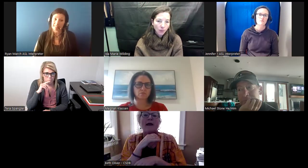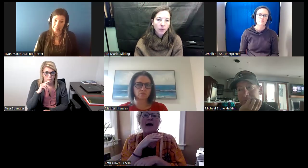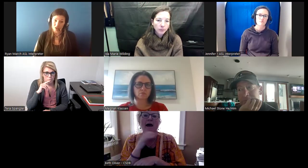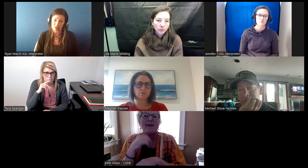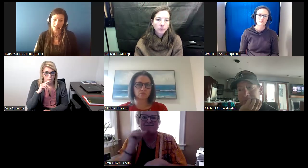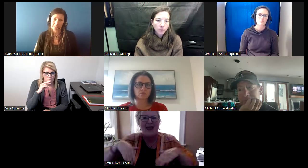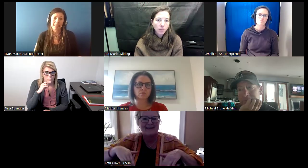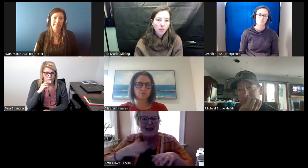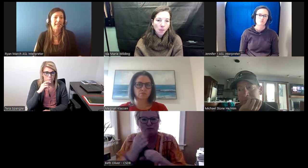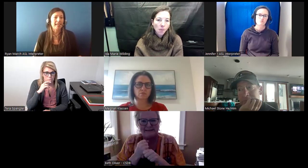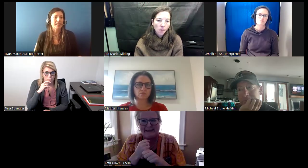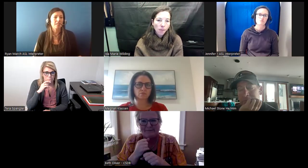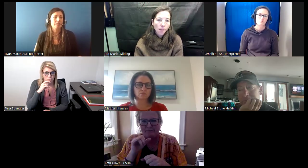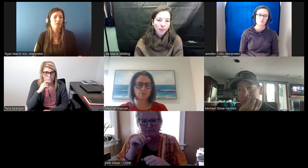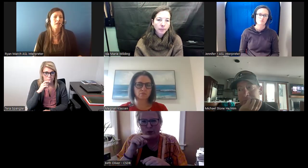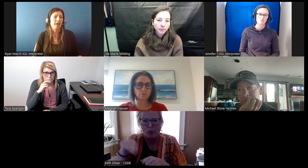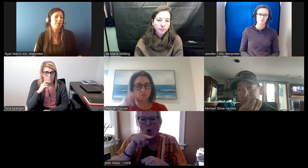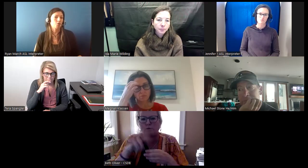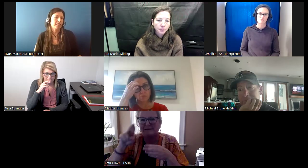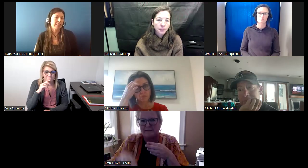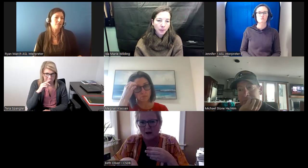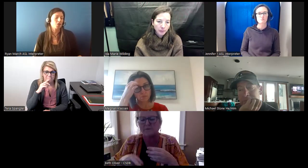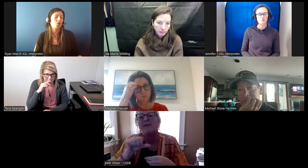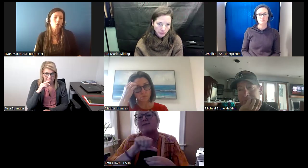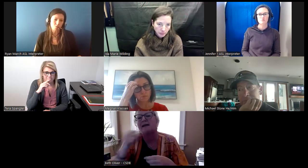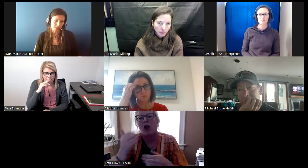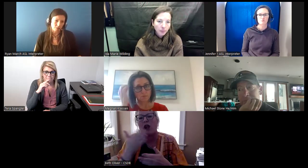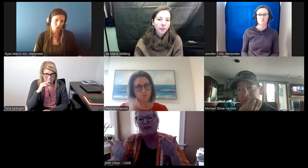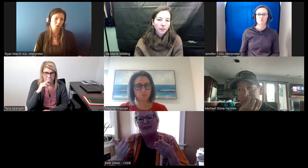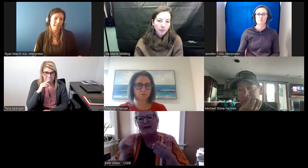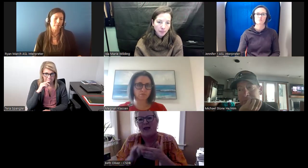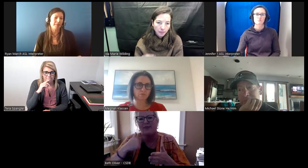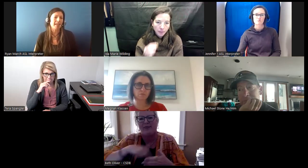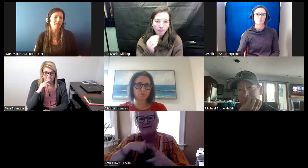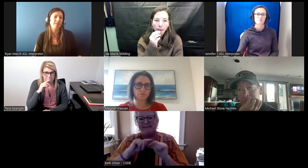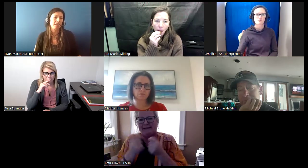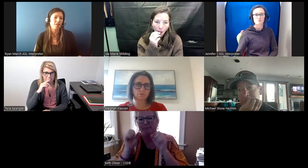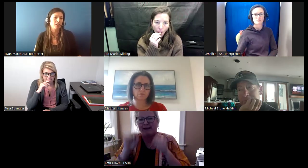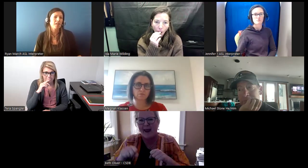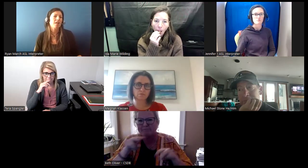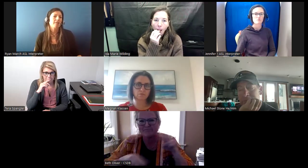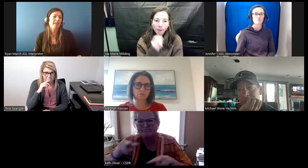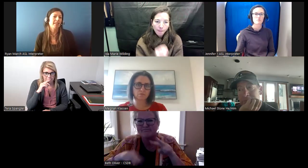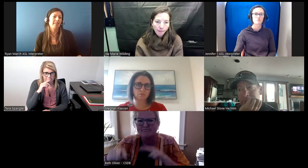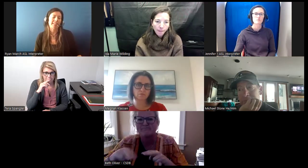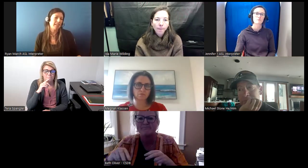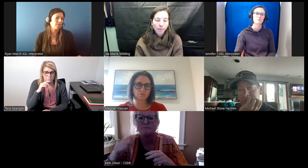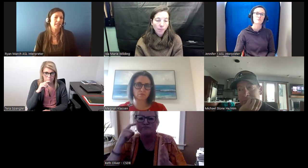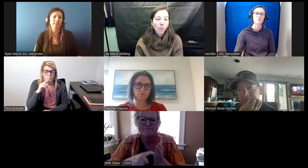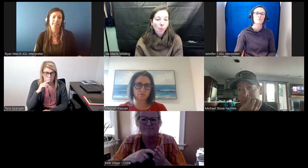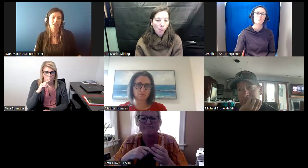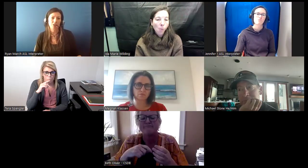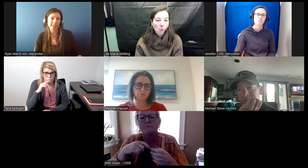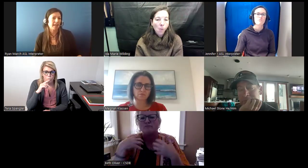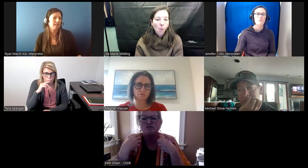of the standards. And I haven't received those results quite yet, but that's another thing that team